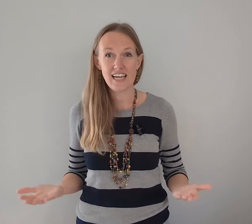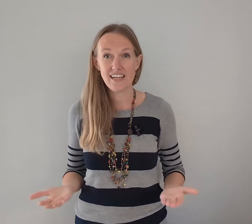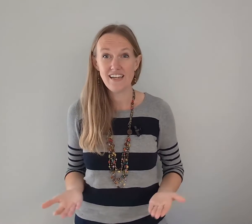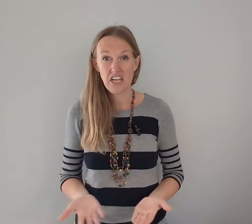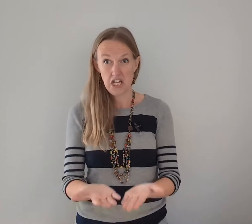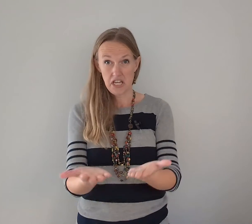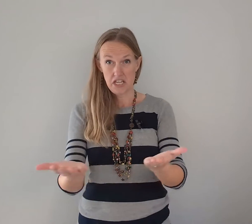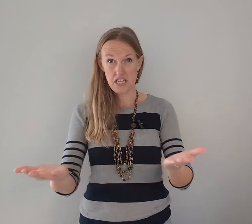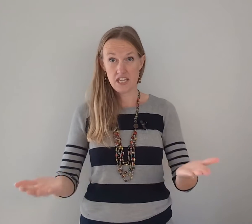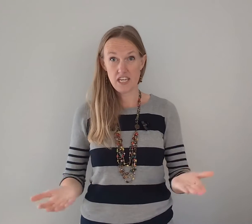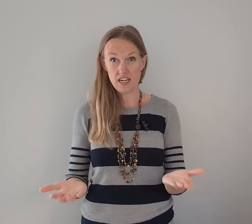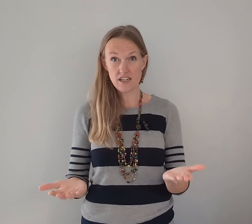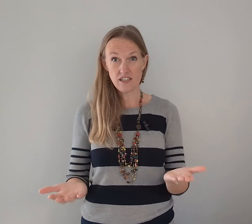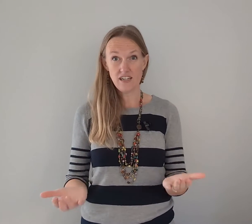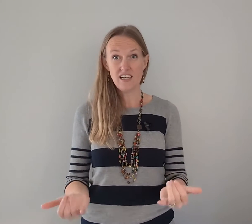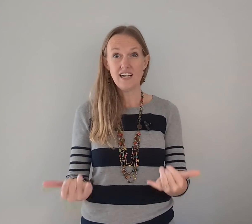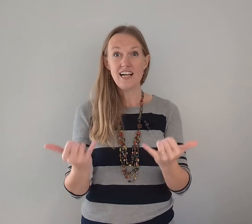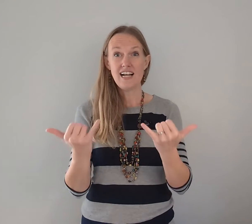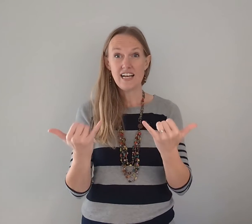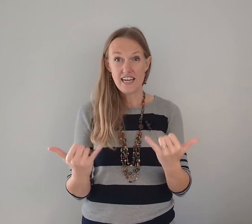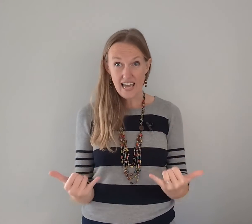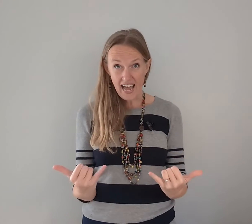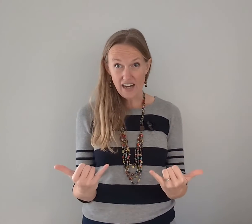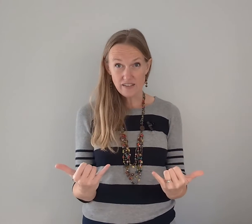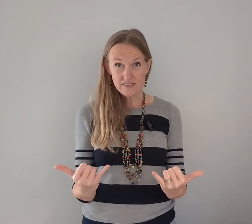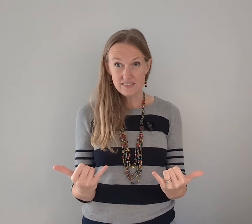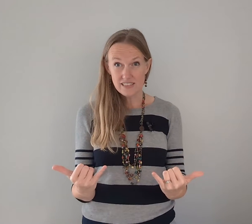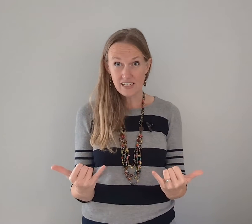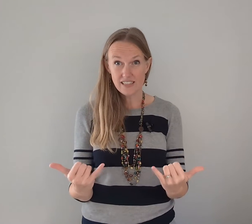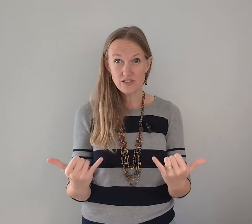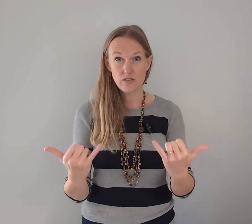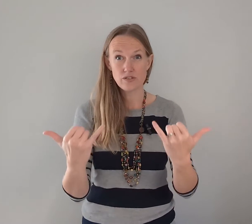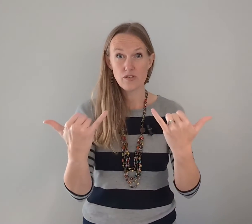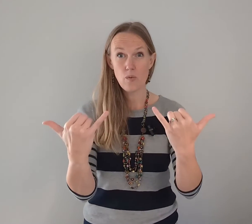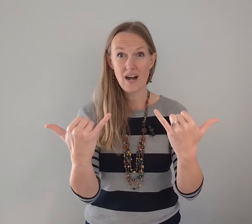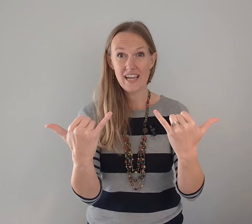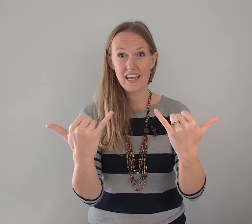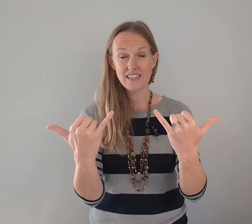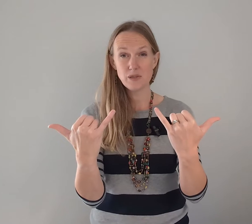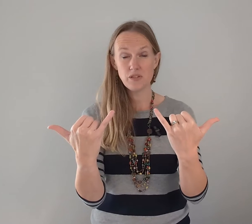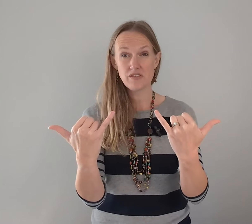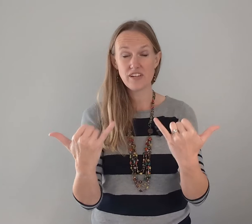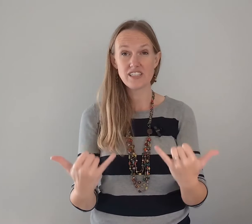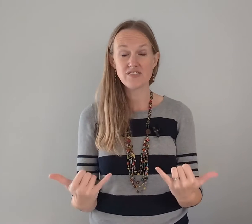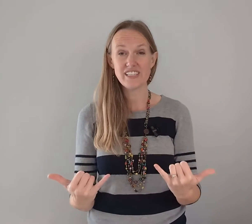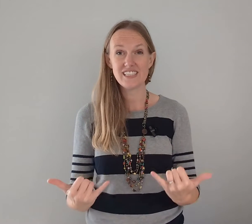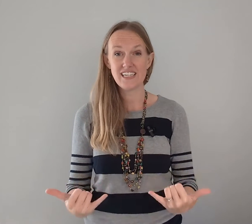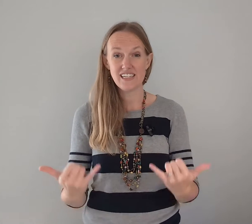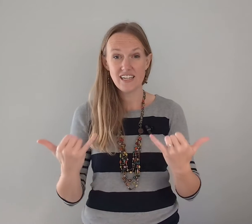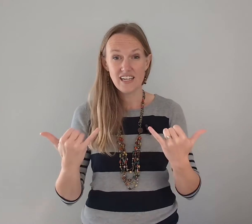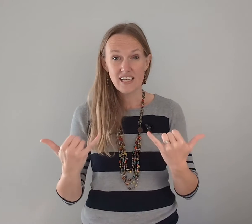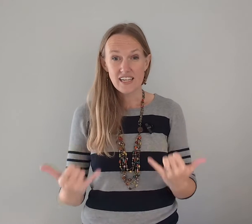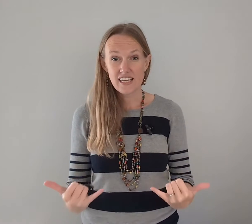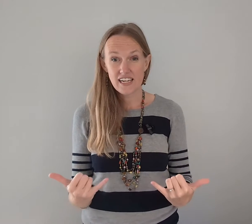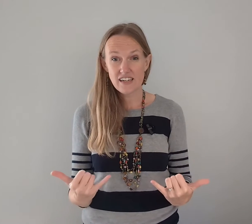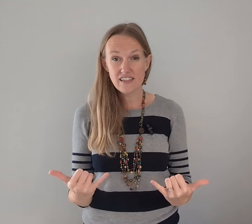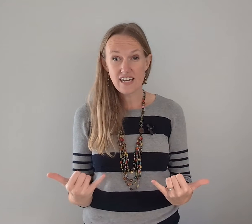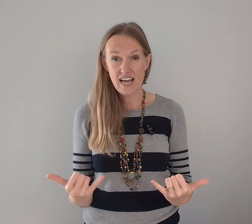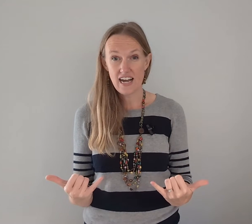today, here, now. Okay, so those are the Y hands with your fingers facing in. Here